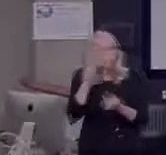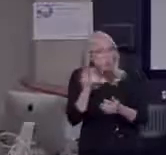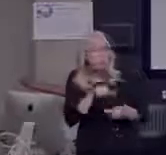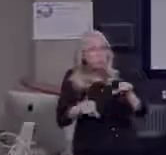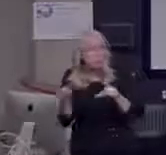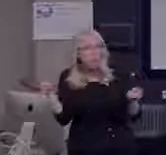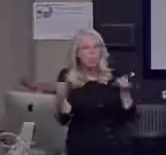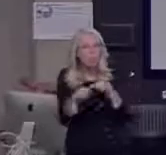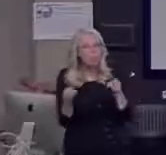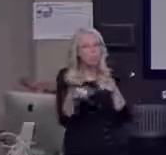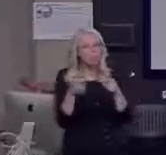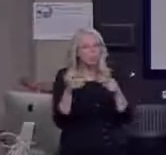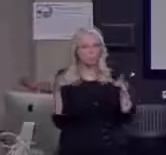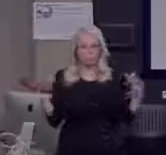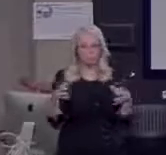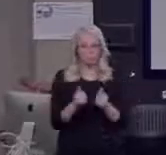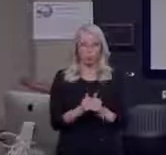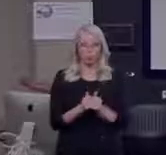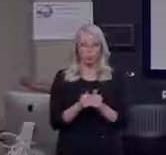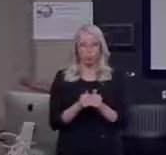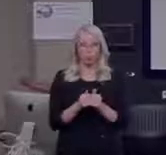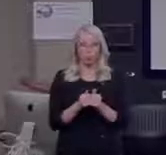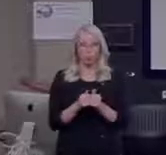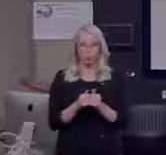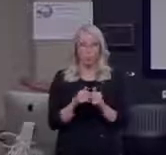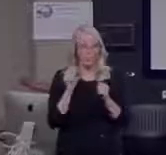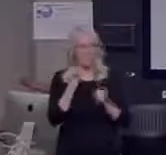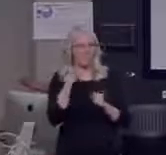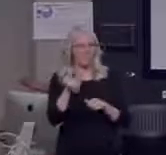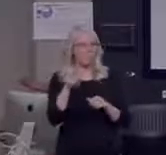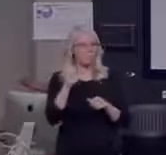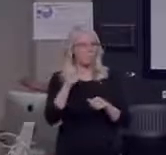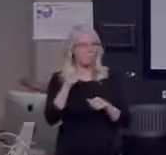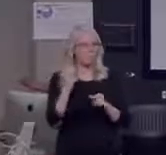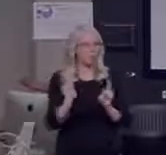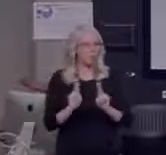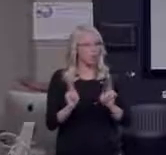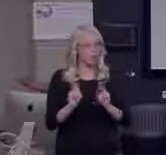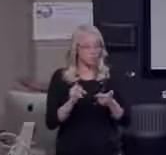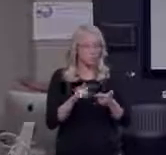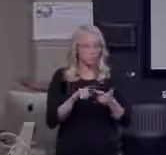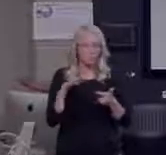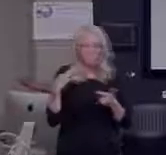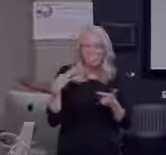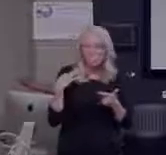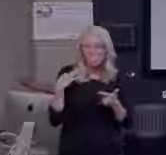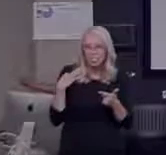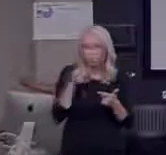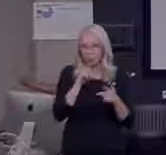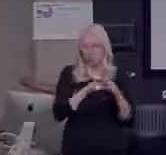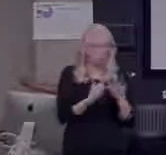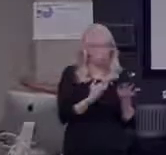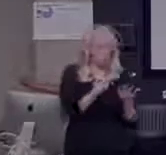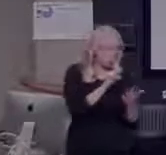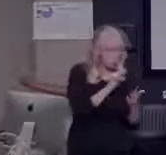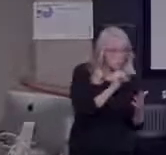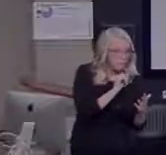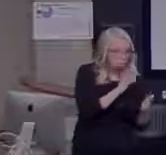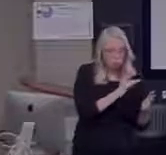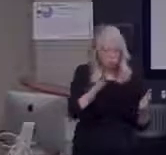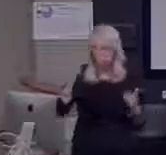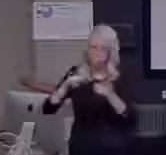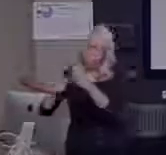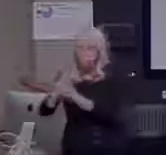other, and they came together around the block party. We also had volunteers starting from high school, college,